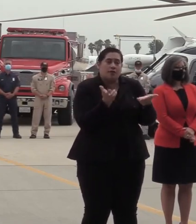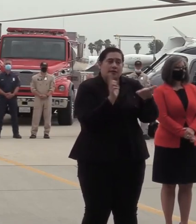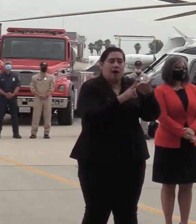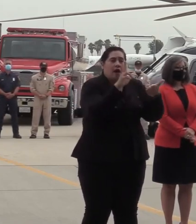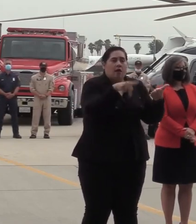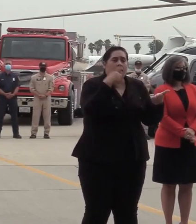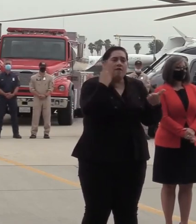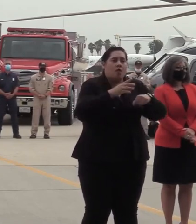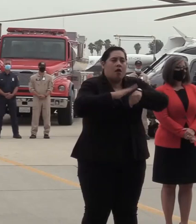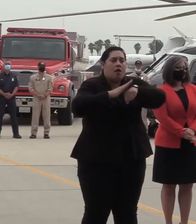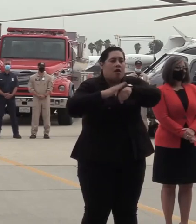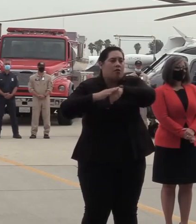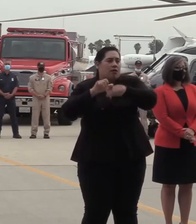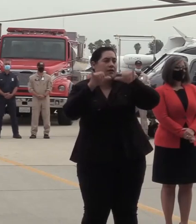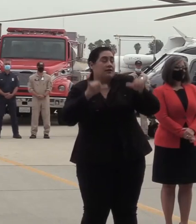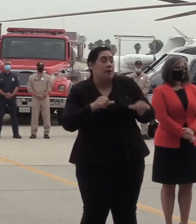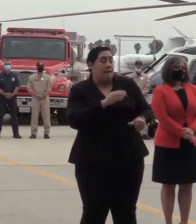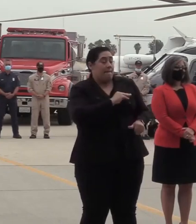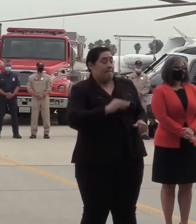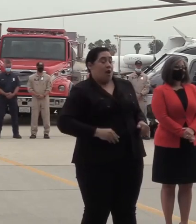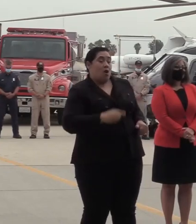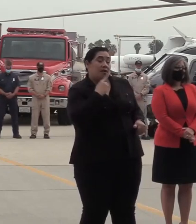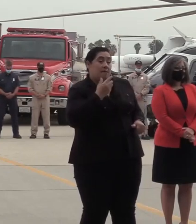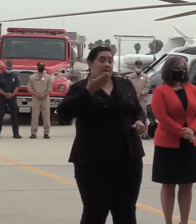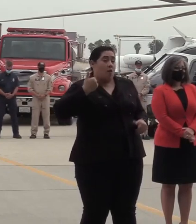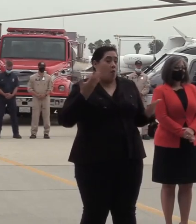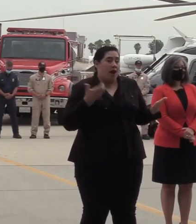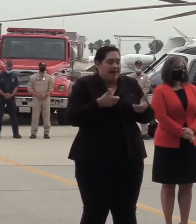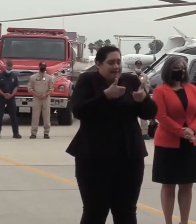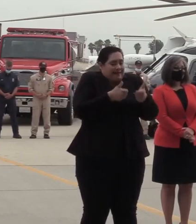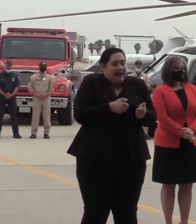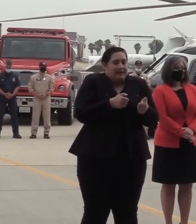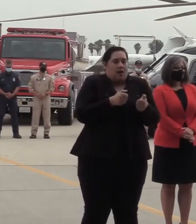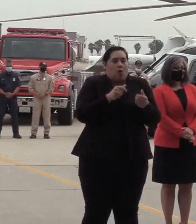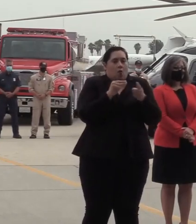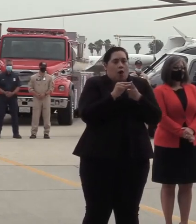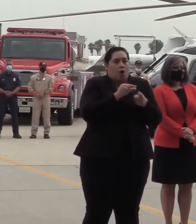Alert System, as the mayor stated earlier, by texting READY to